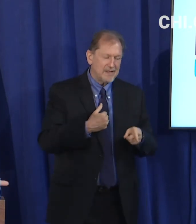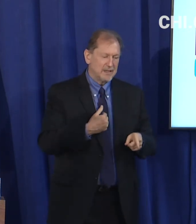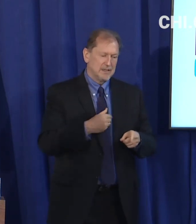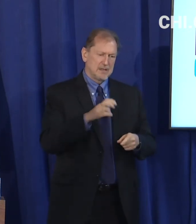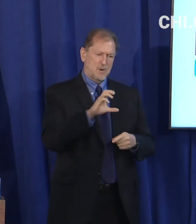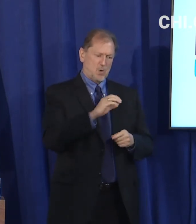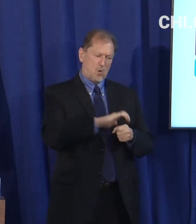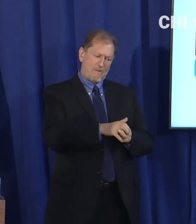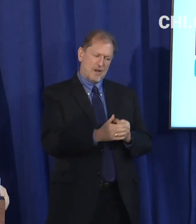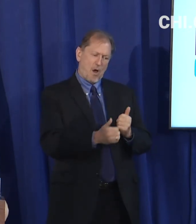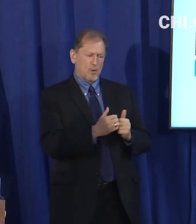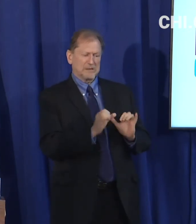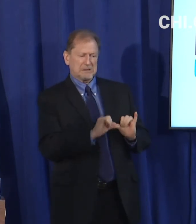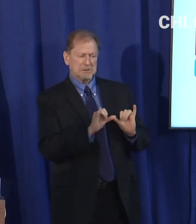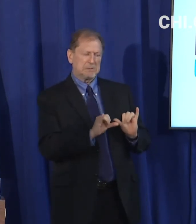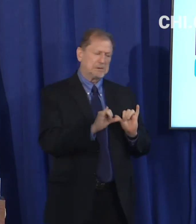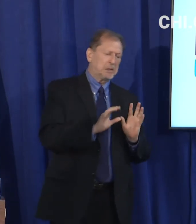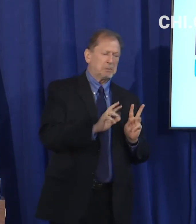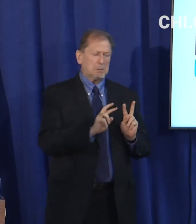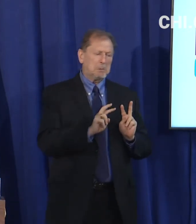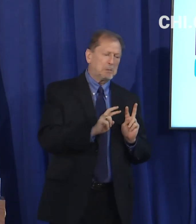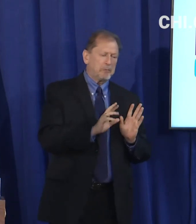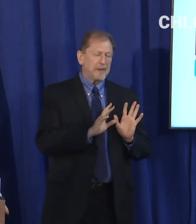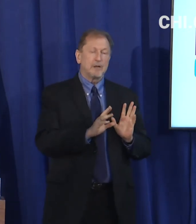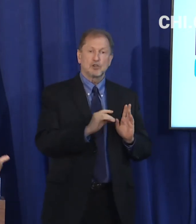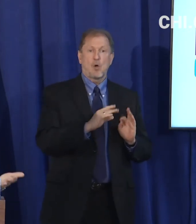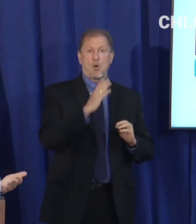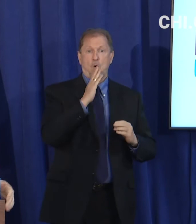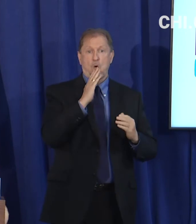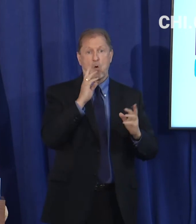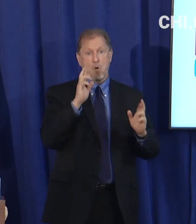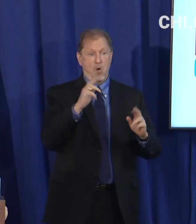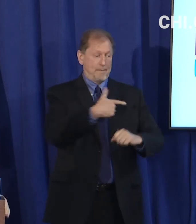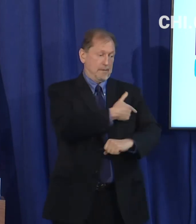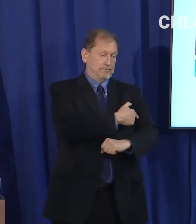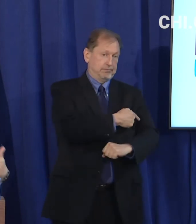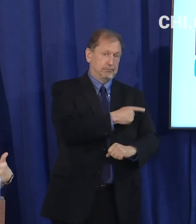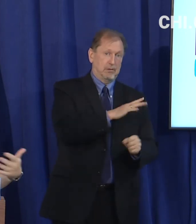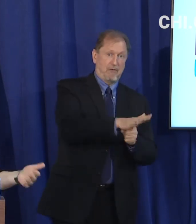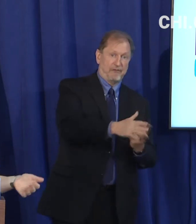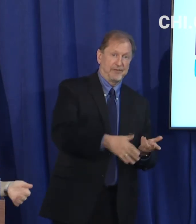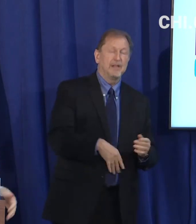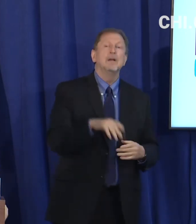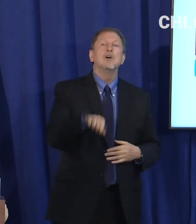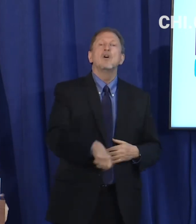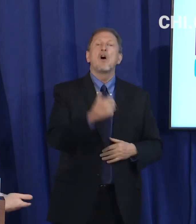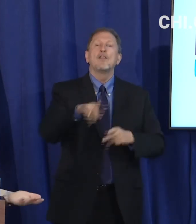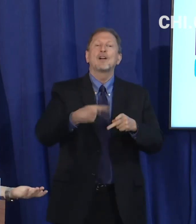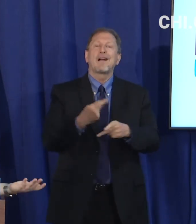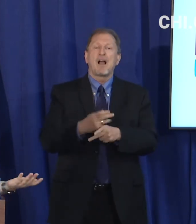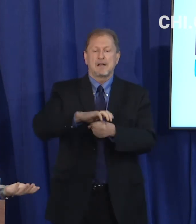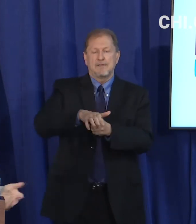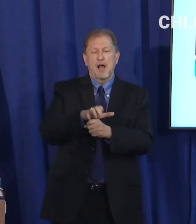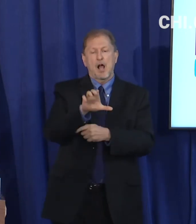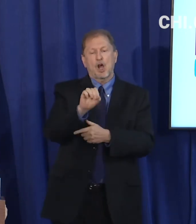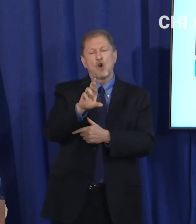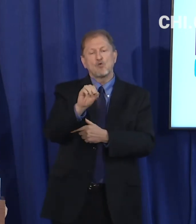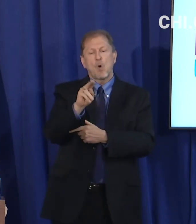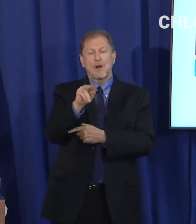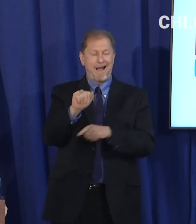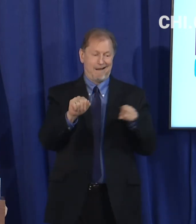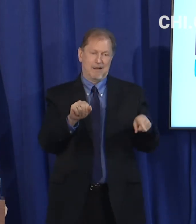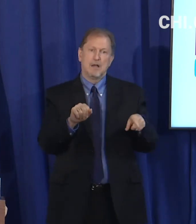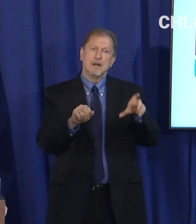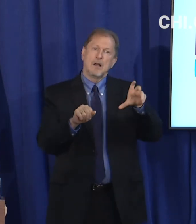for mutation, so you could see some changes there. We know that some other coronaviruses, natural immunization doesn't last